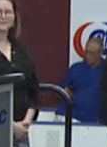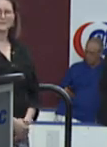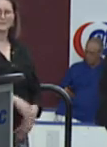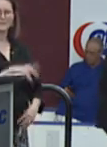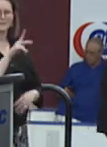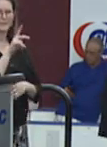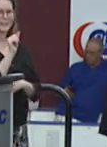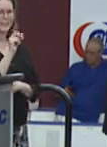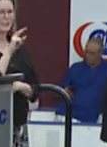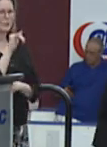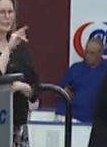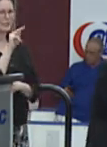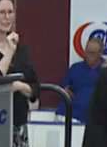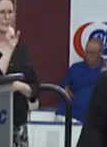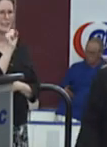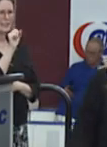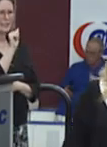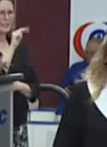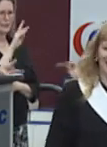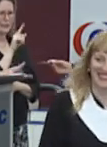Katerina Saviz.